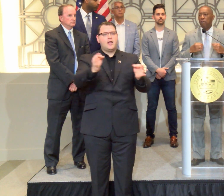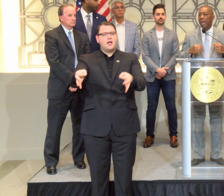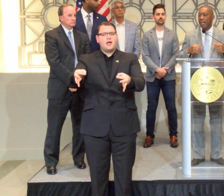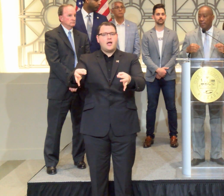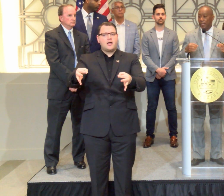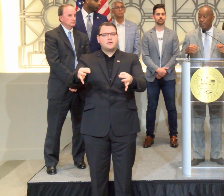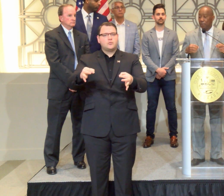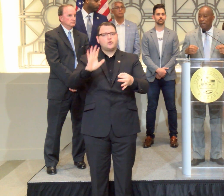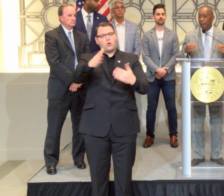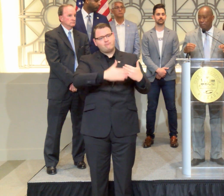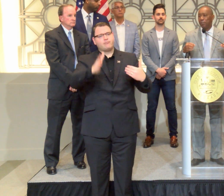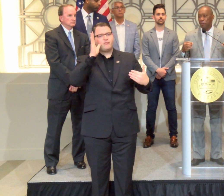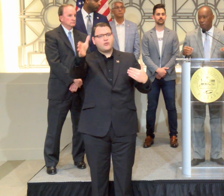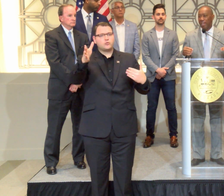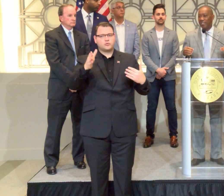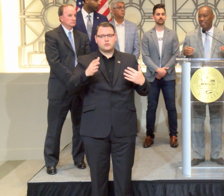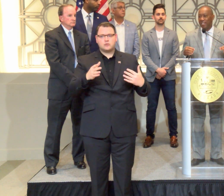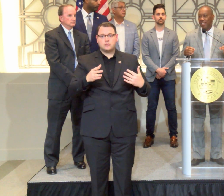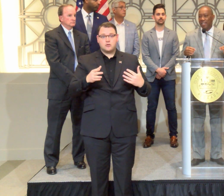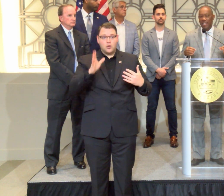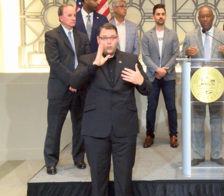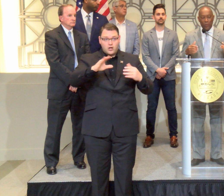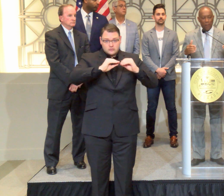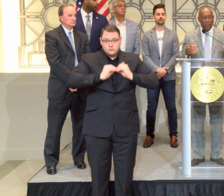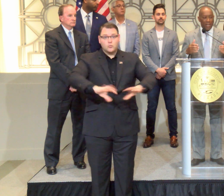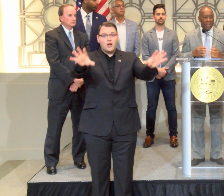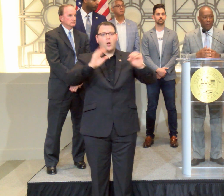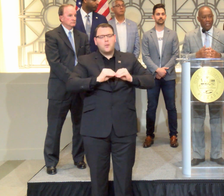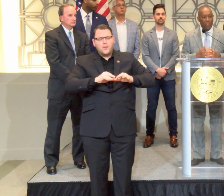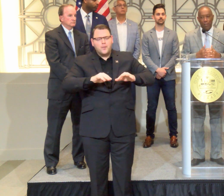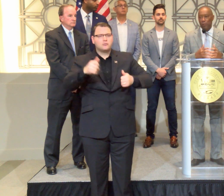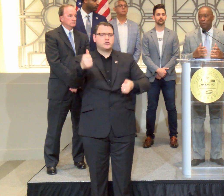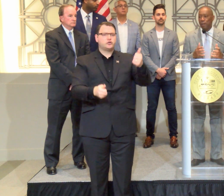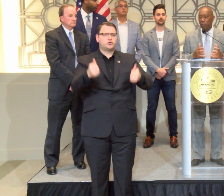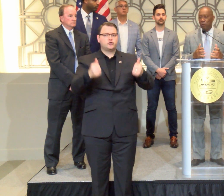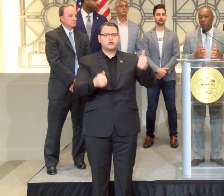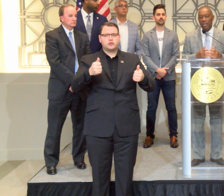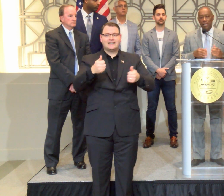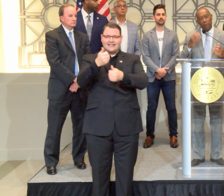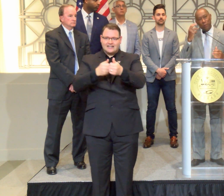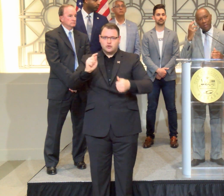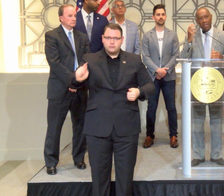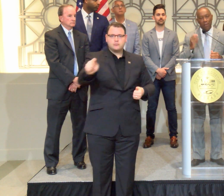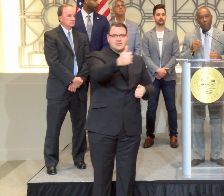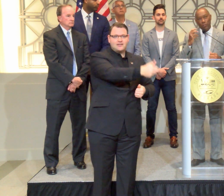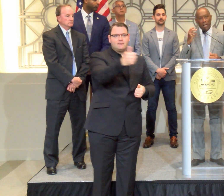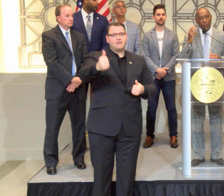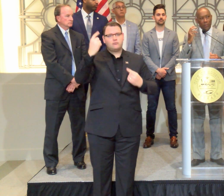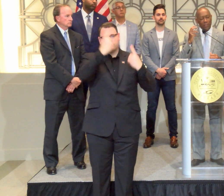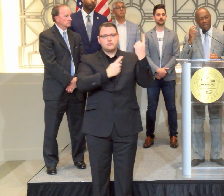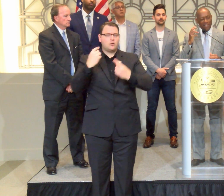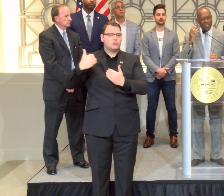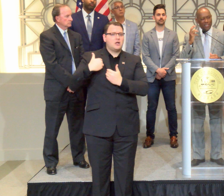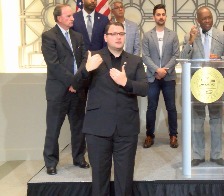how fast this virus spread. And so everybody now needs to be responsible. If you're thinking about, should I